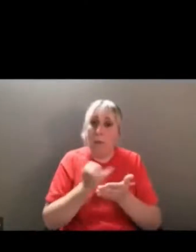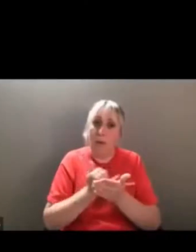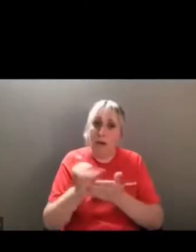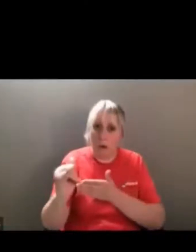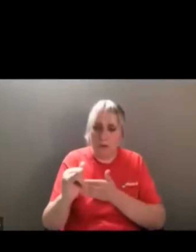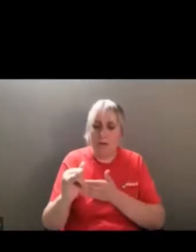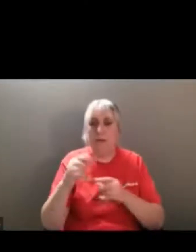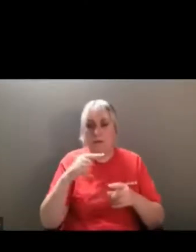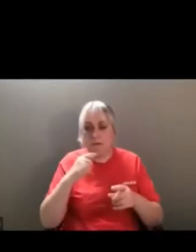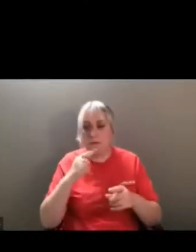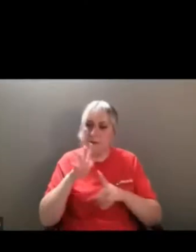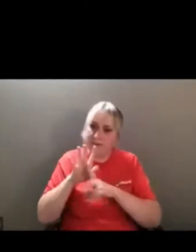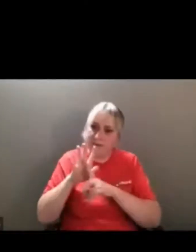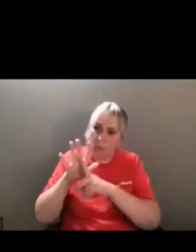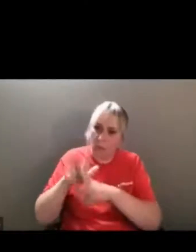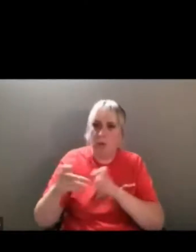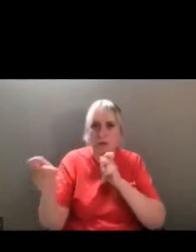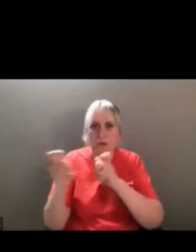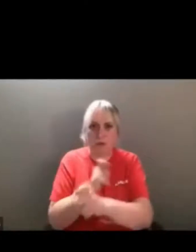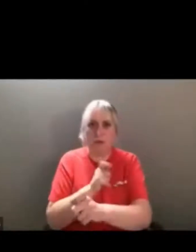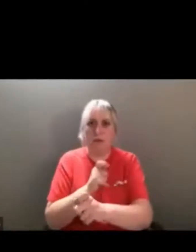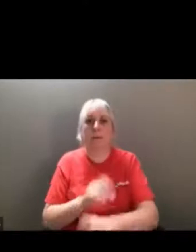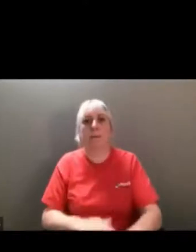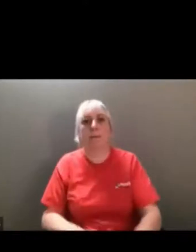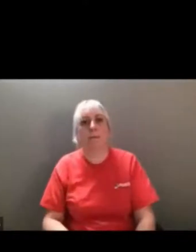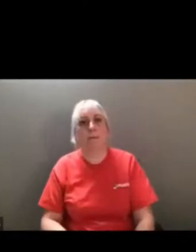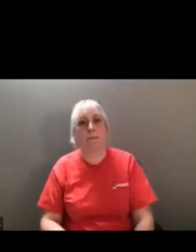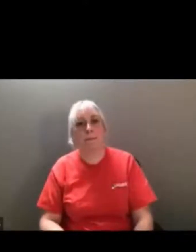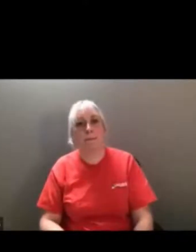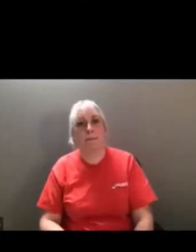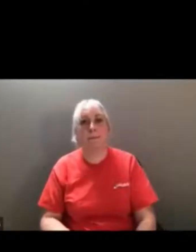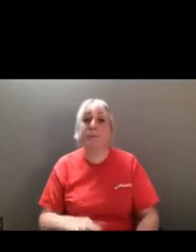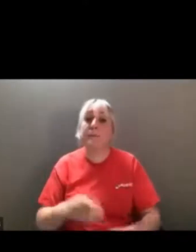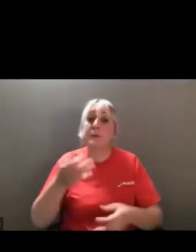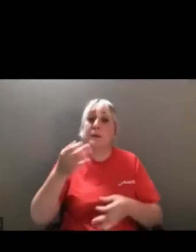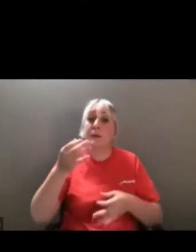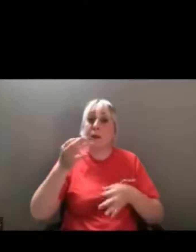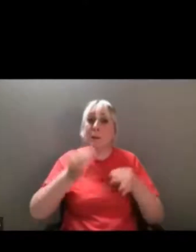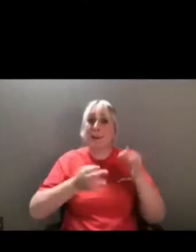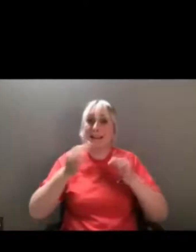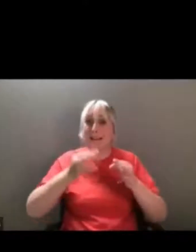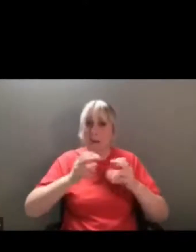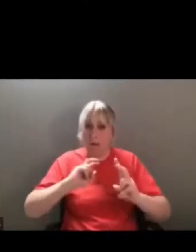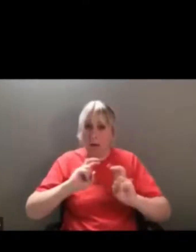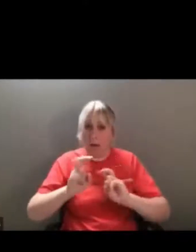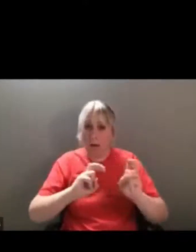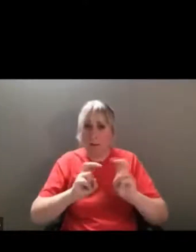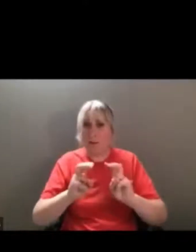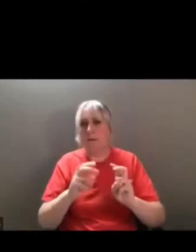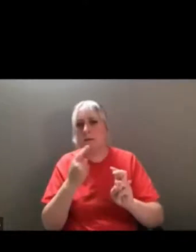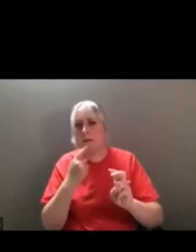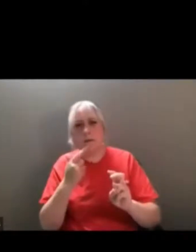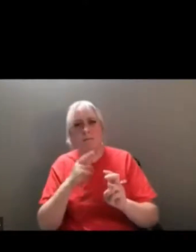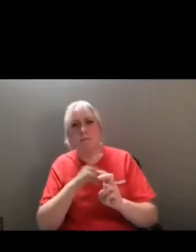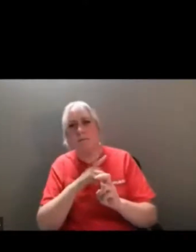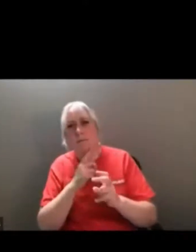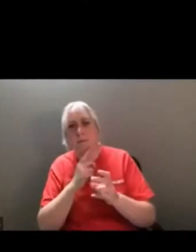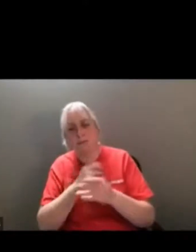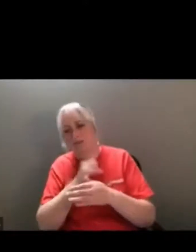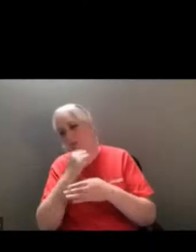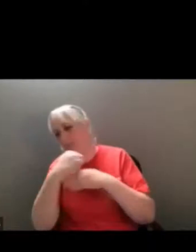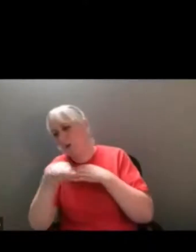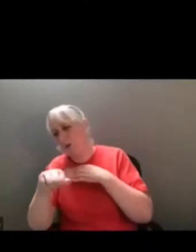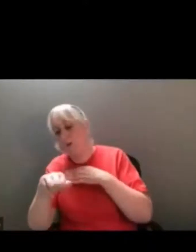the benefit fraud narrative dominating the media and political rhetoric, it was an issue that was not readily accepted as part of the